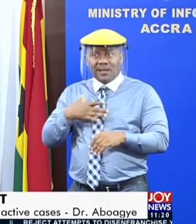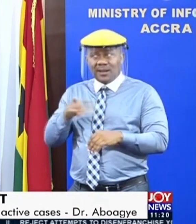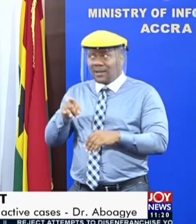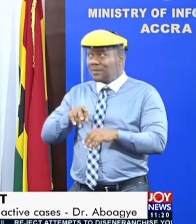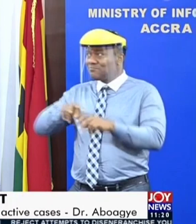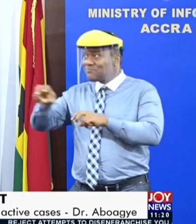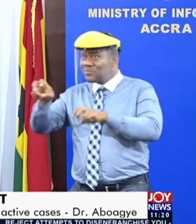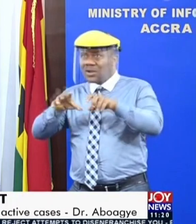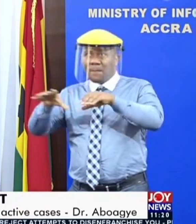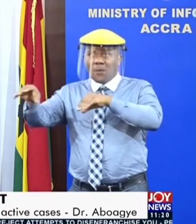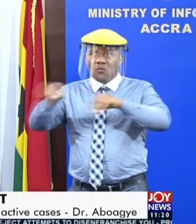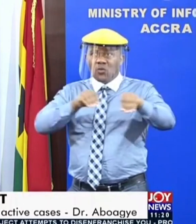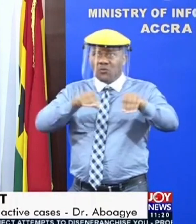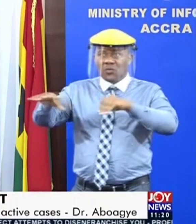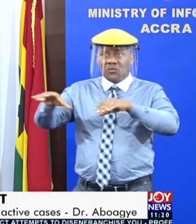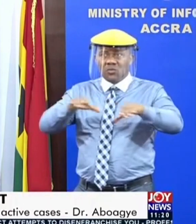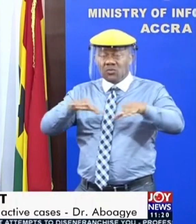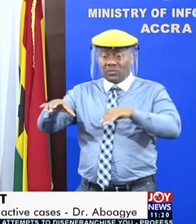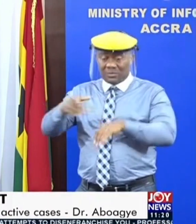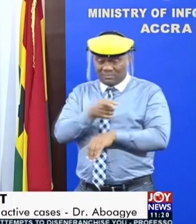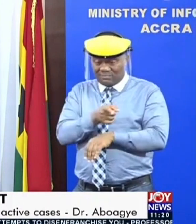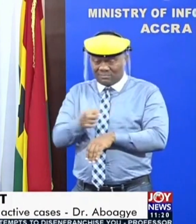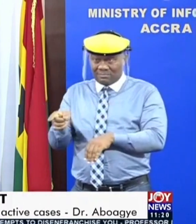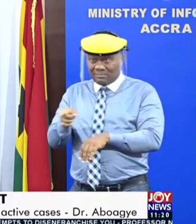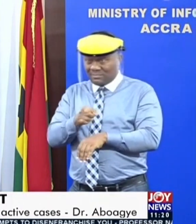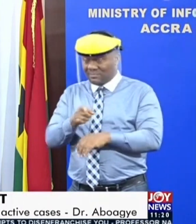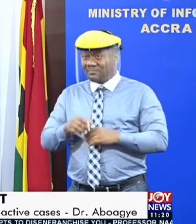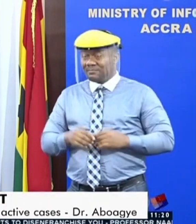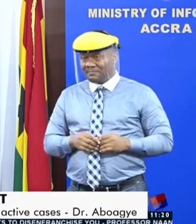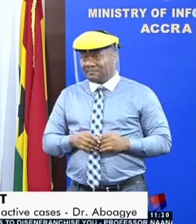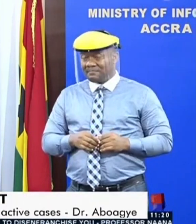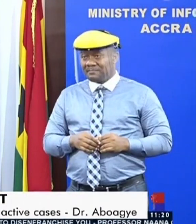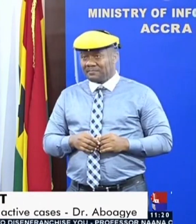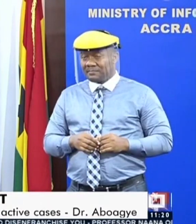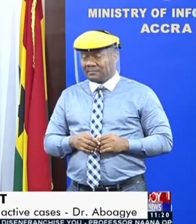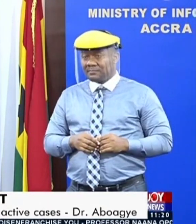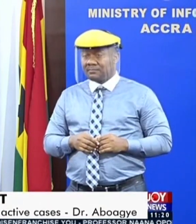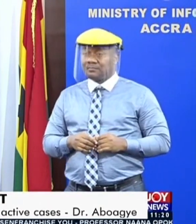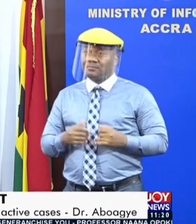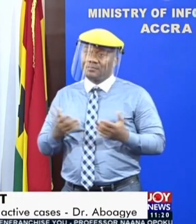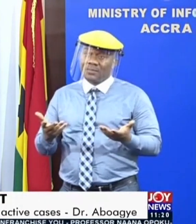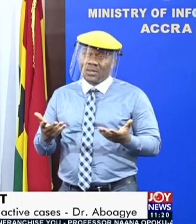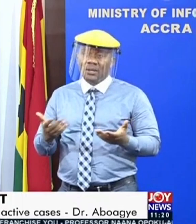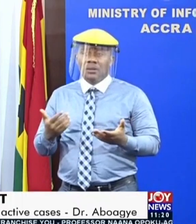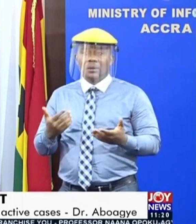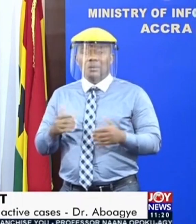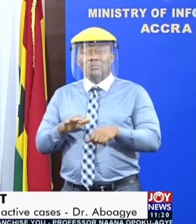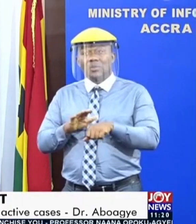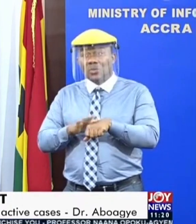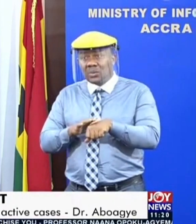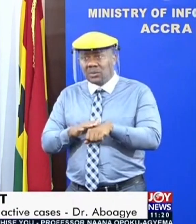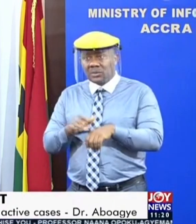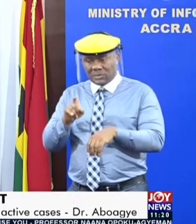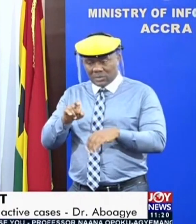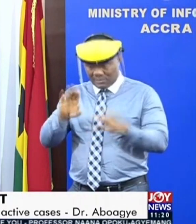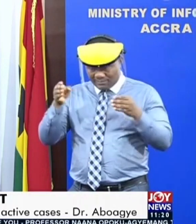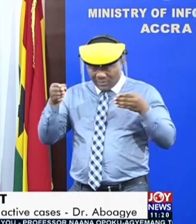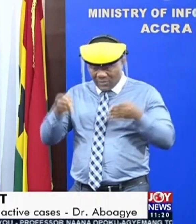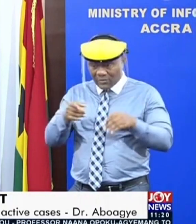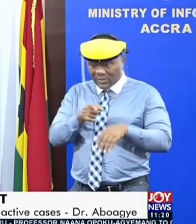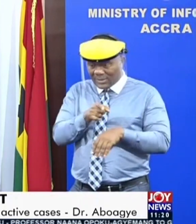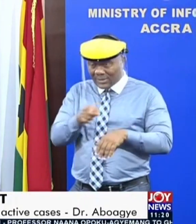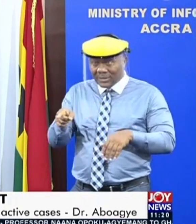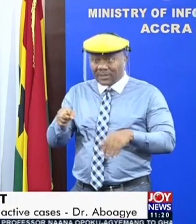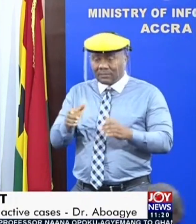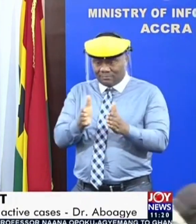showing a significant number of our active cases are in this age bracket. And so our messaging and our activities also are targeting this group to ensure